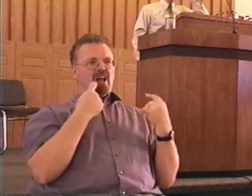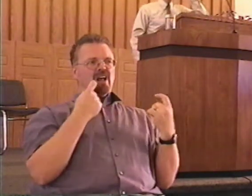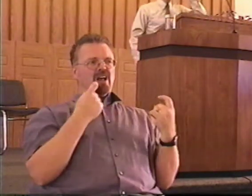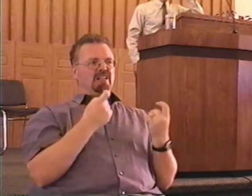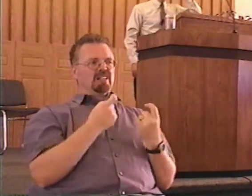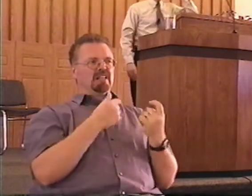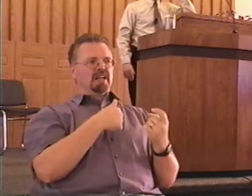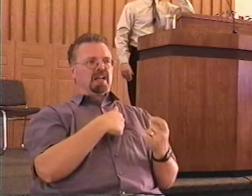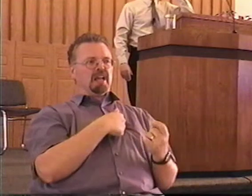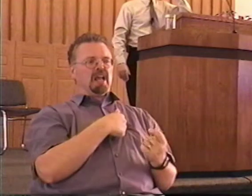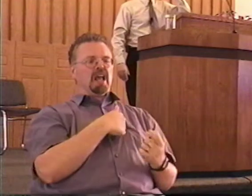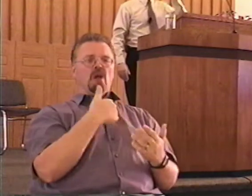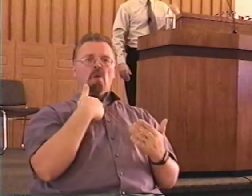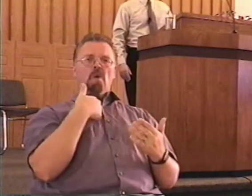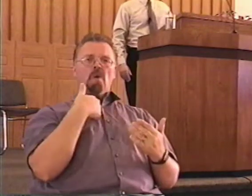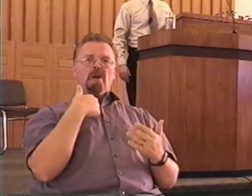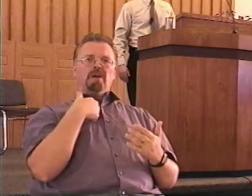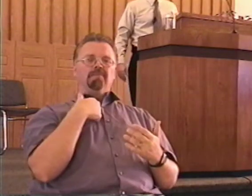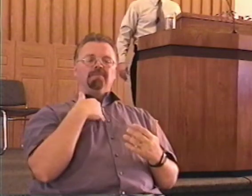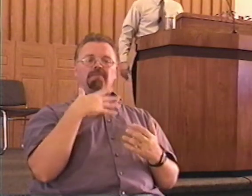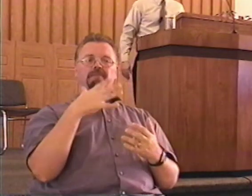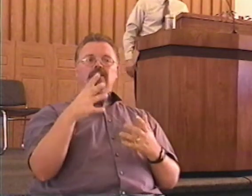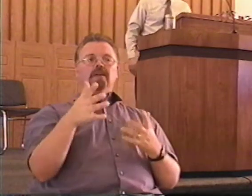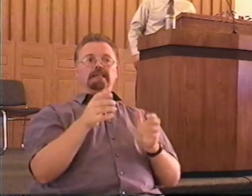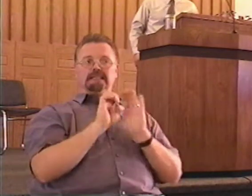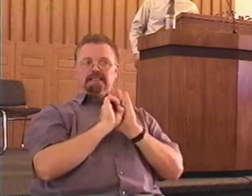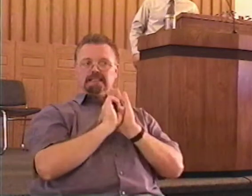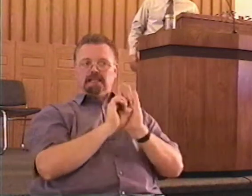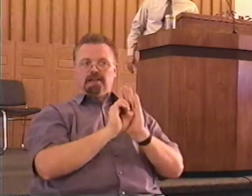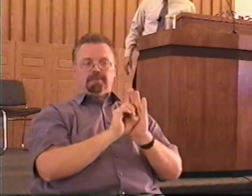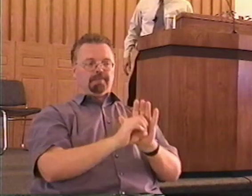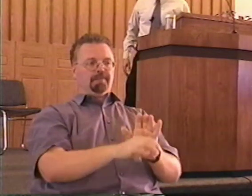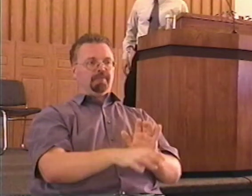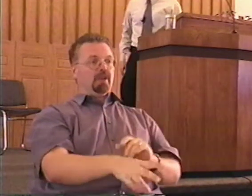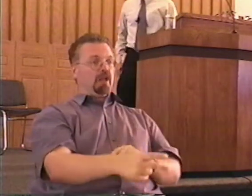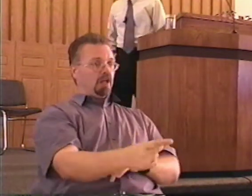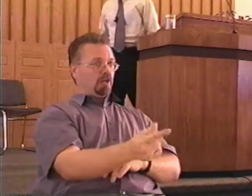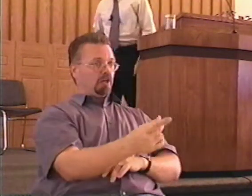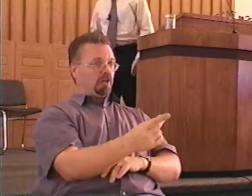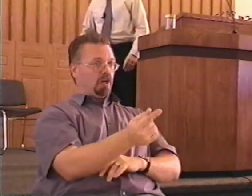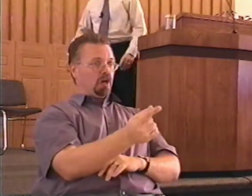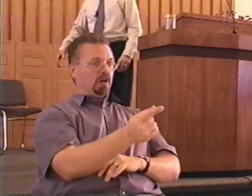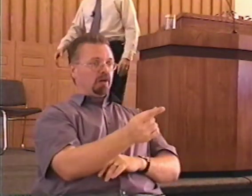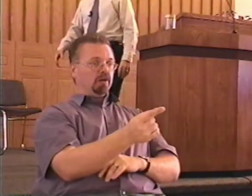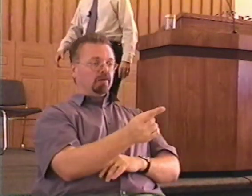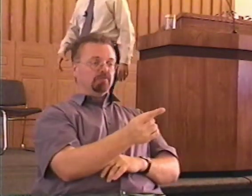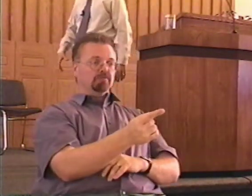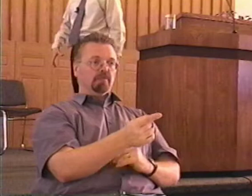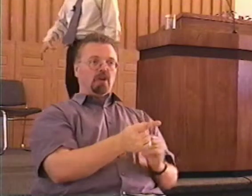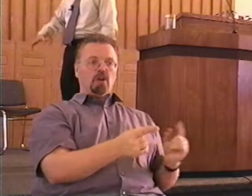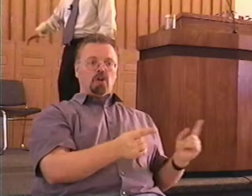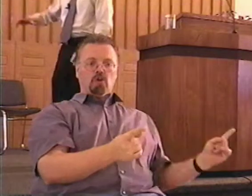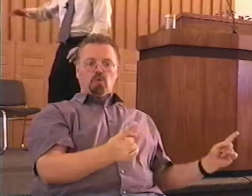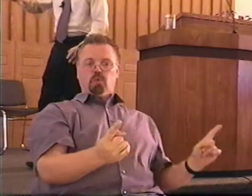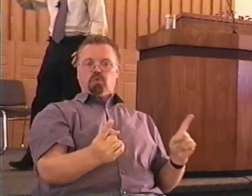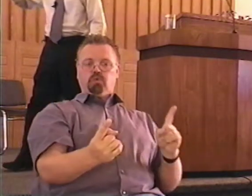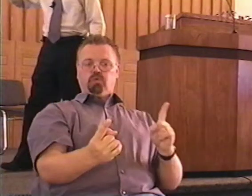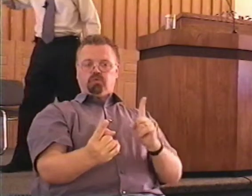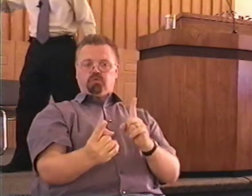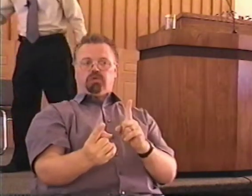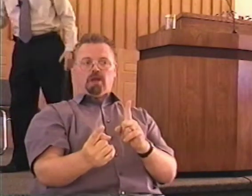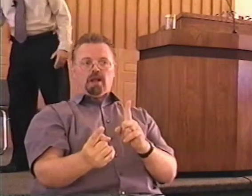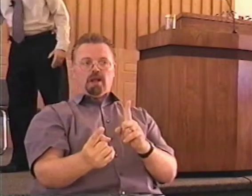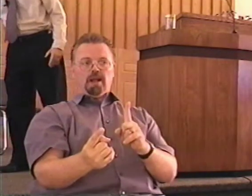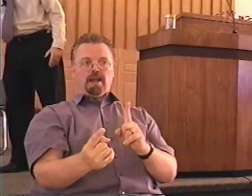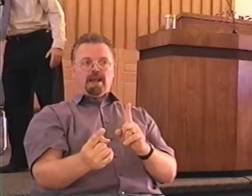You can take a dog, for instance, and you can walk straight up to that dog, and that dog will